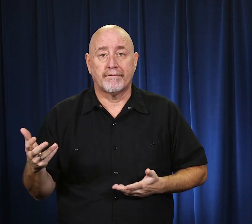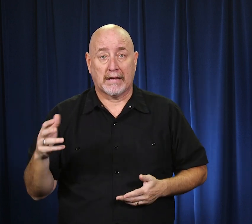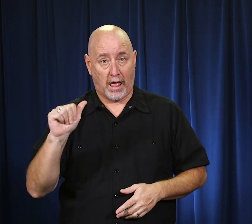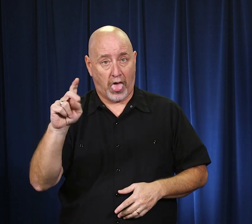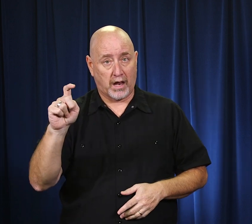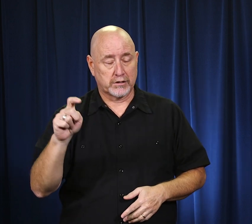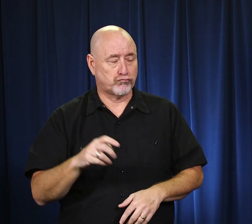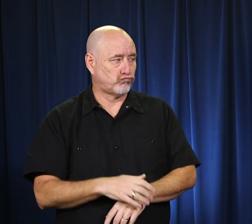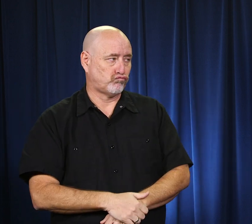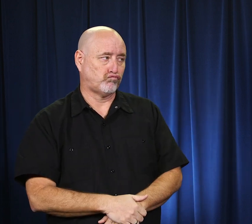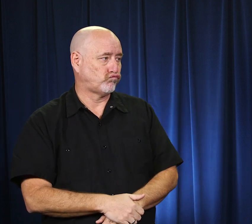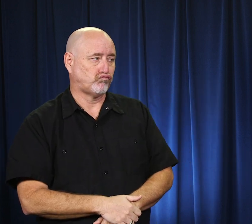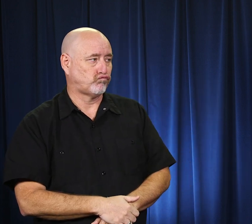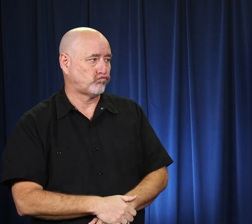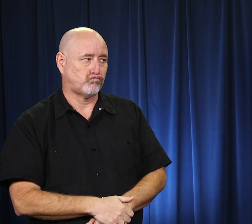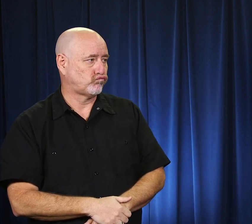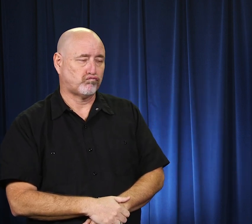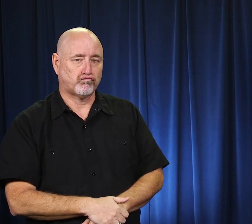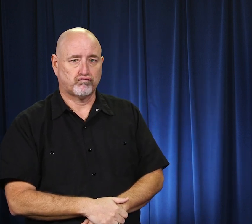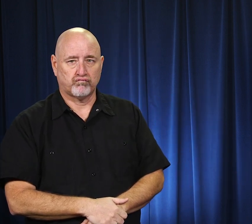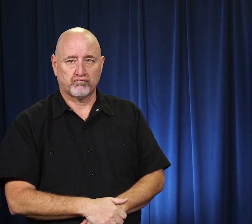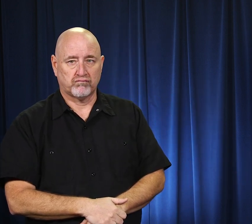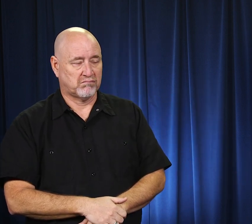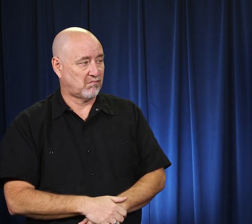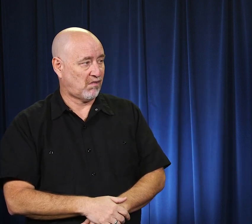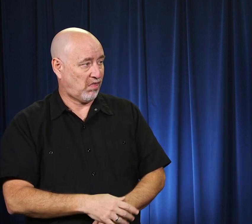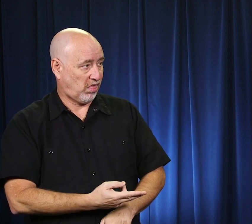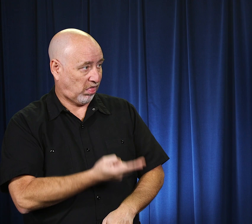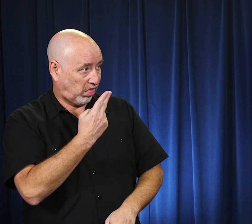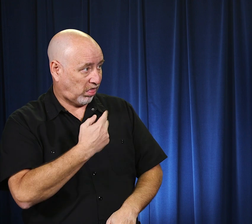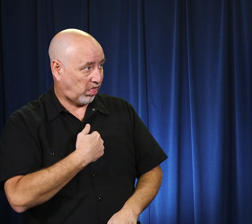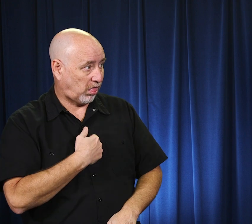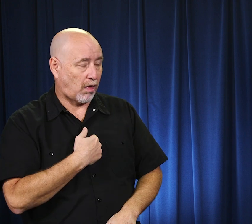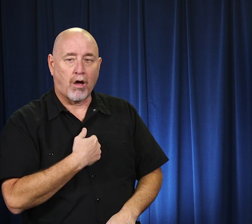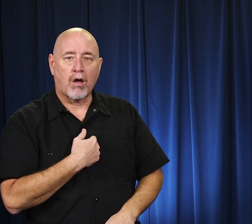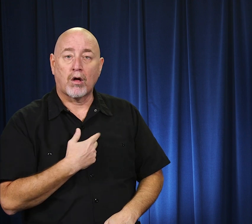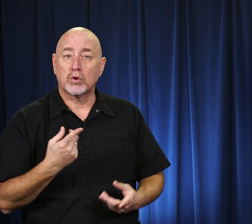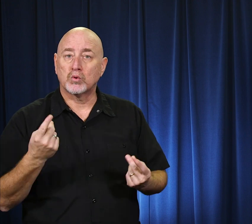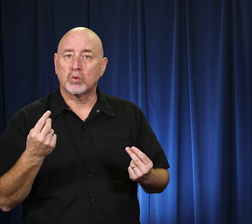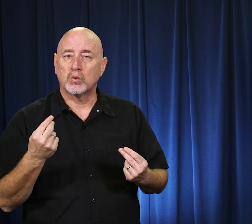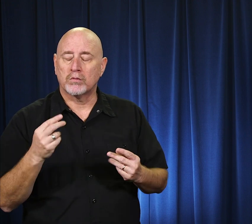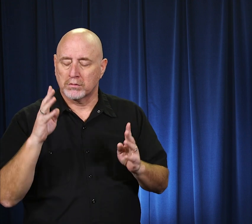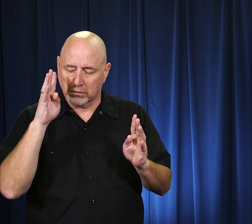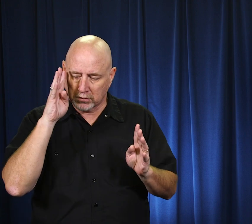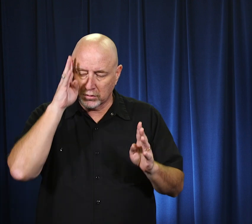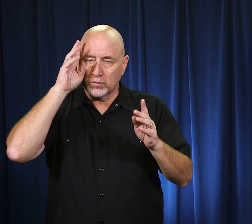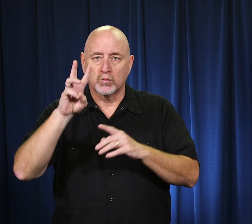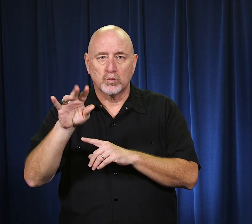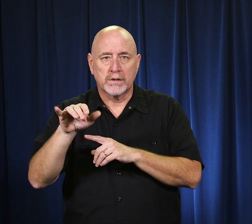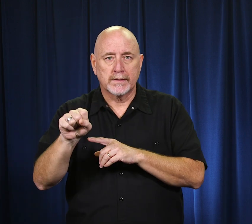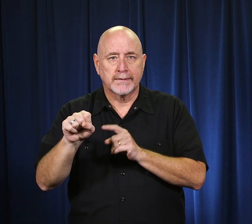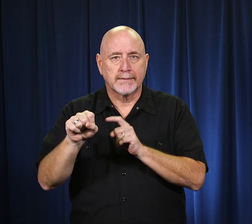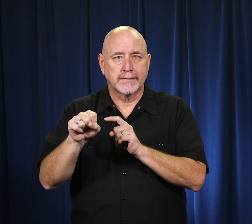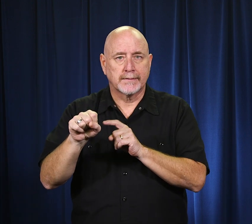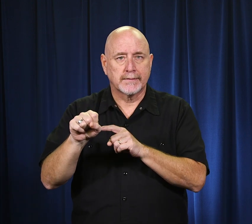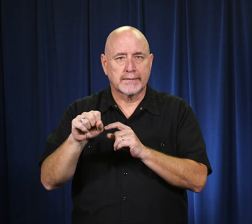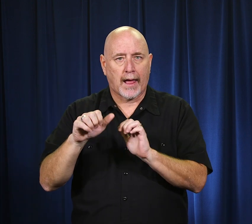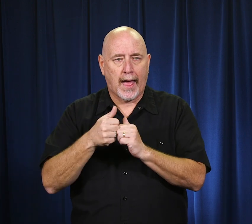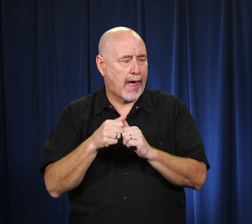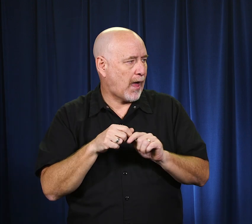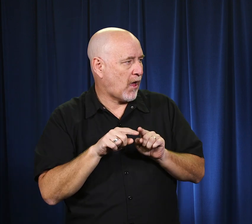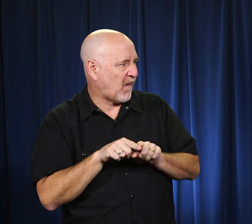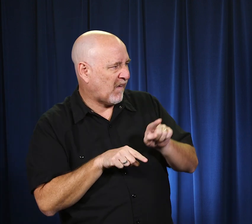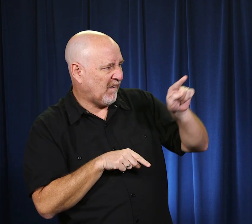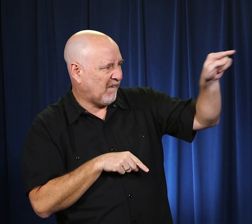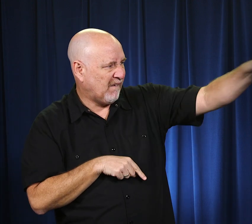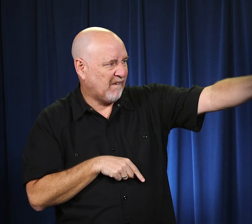and he left. Alexander the Great said, no one makes a fool of me. And so he started to devise plans